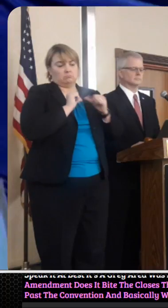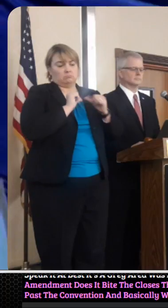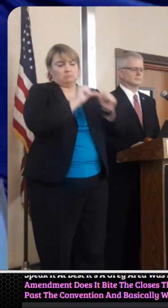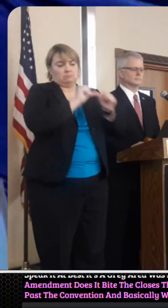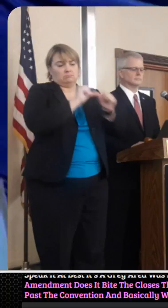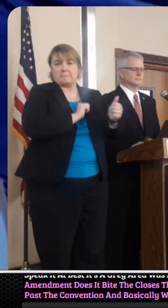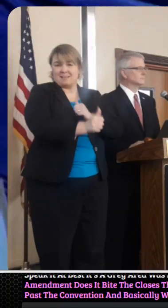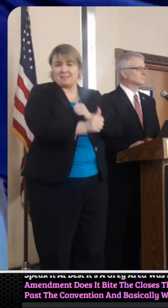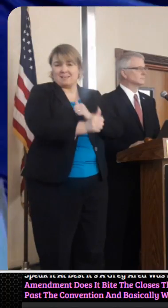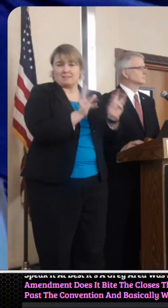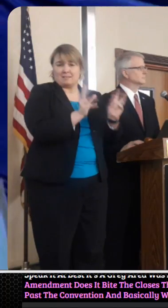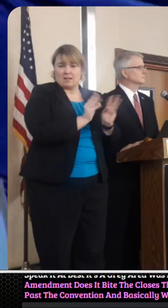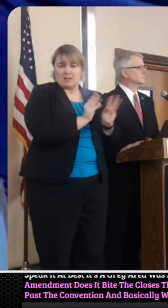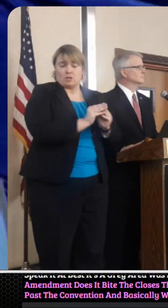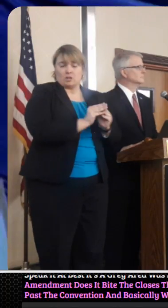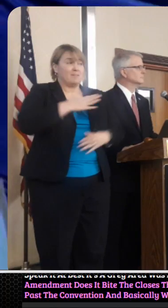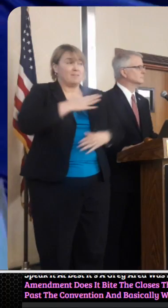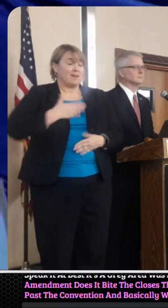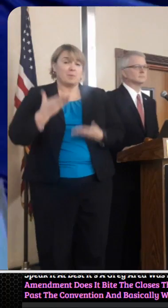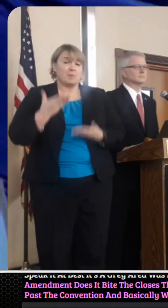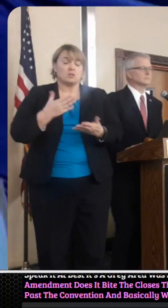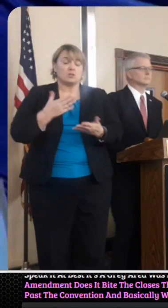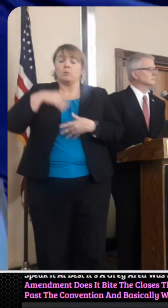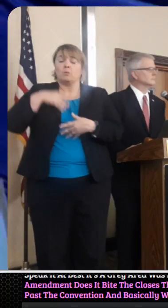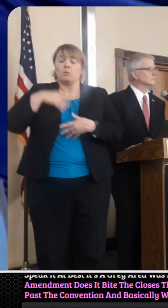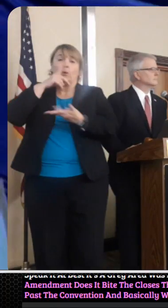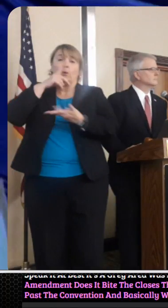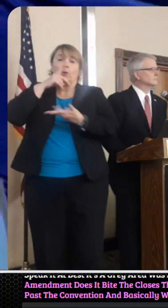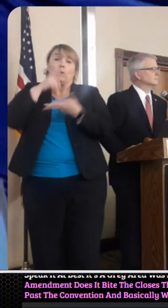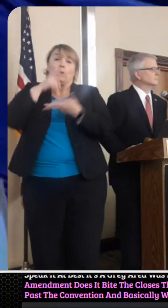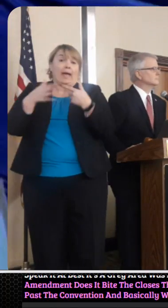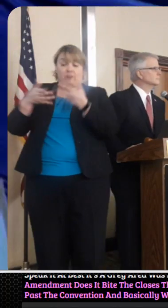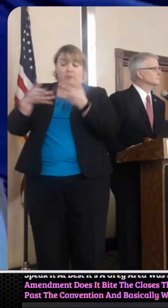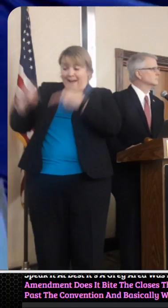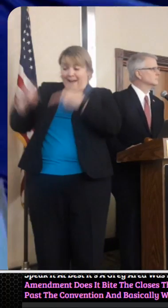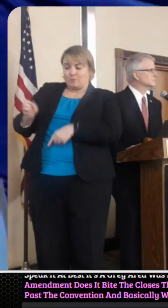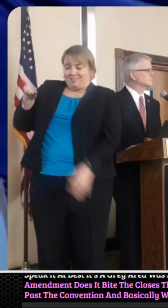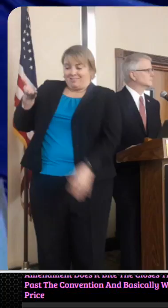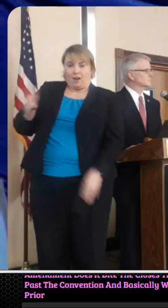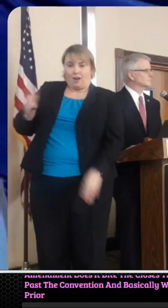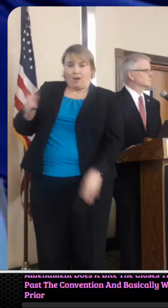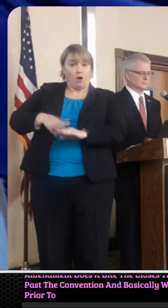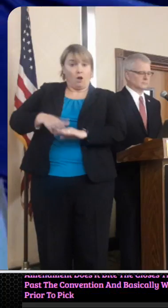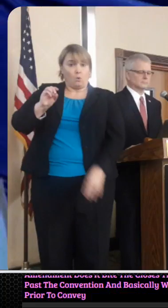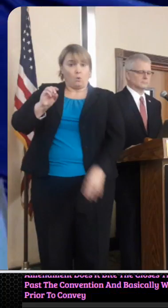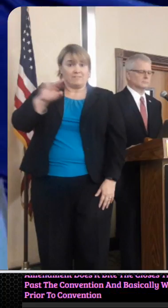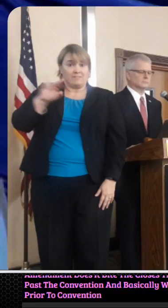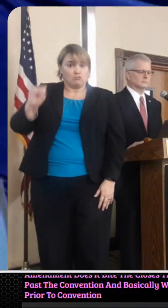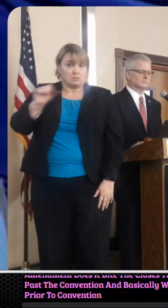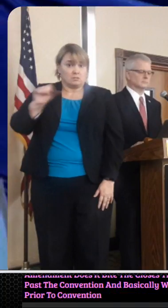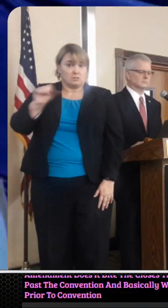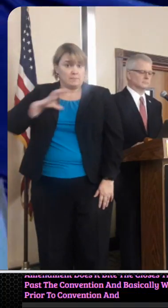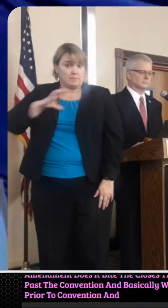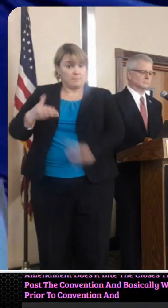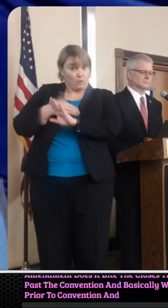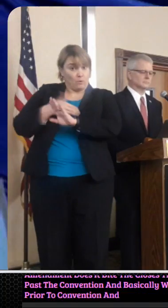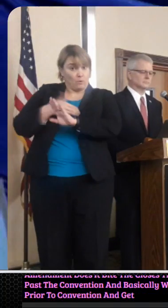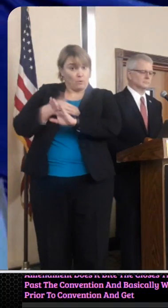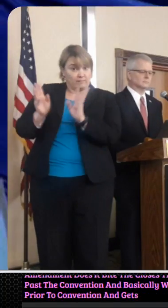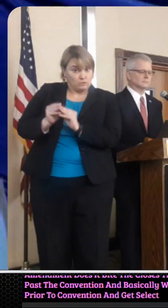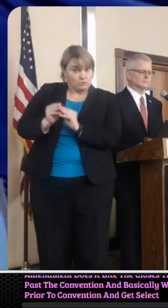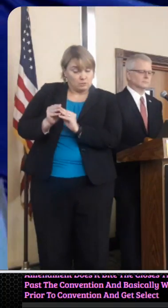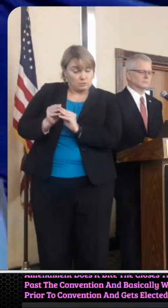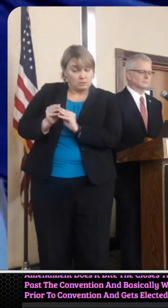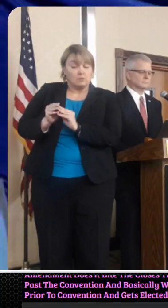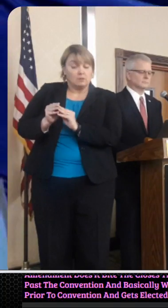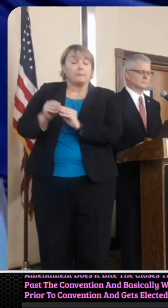take whoever happens to be on the officials committee prior to convention and gets elected